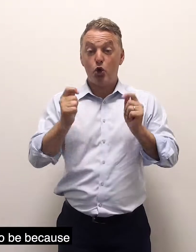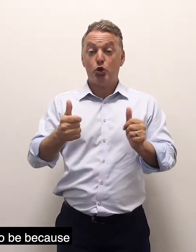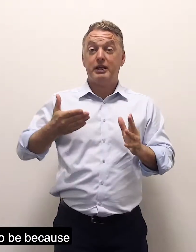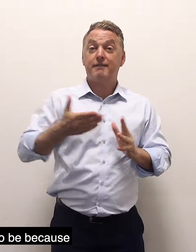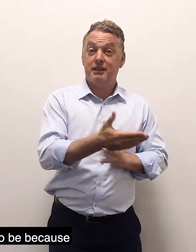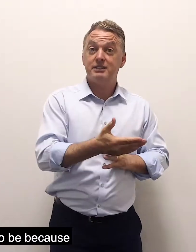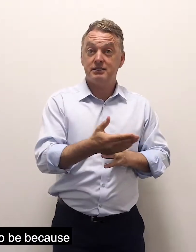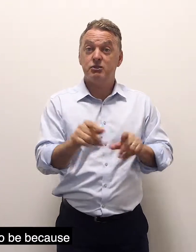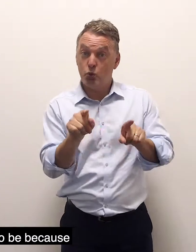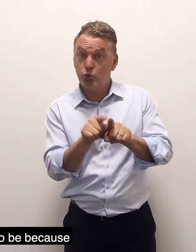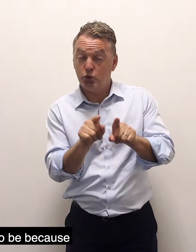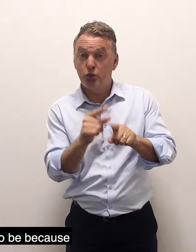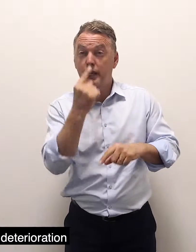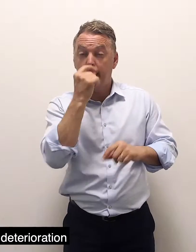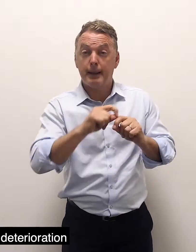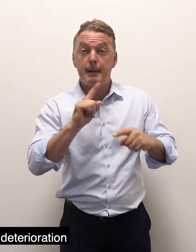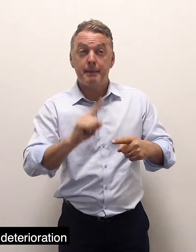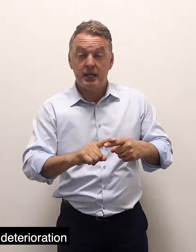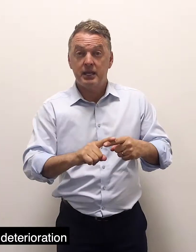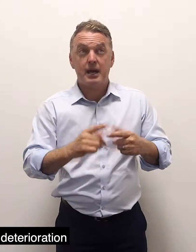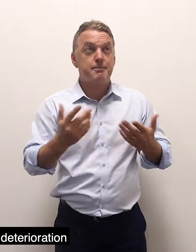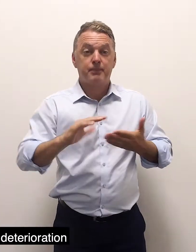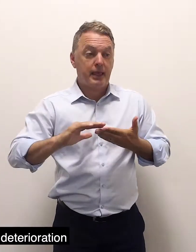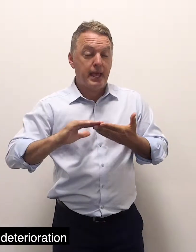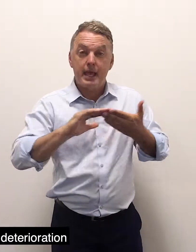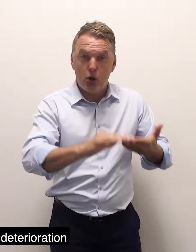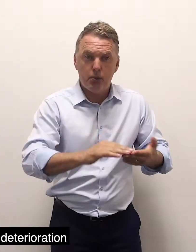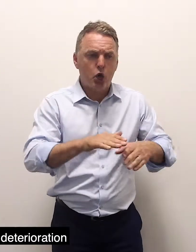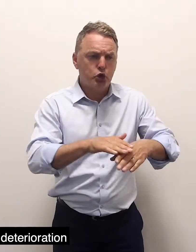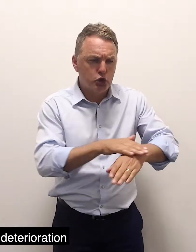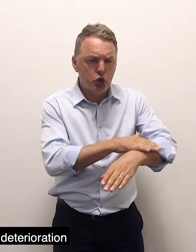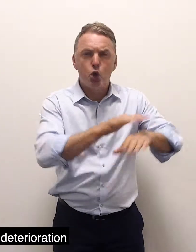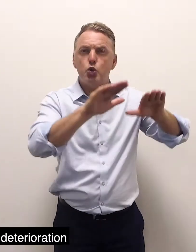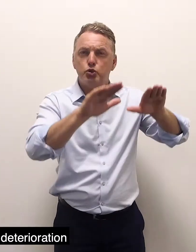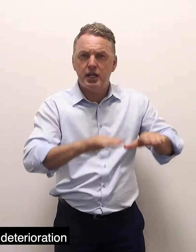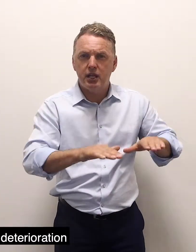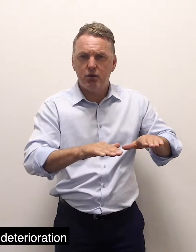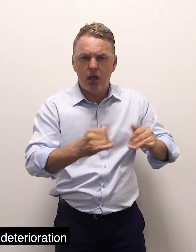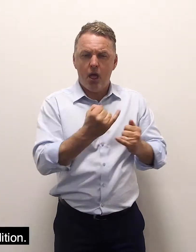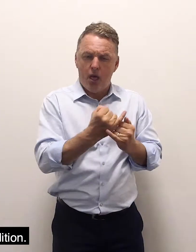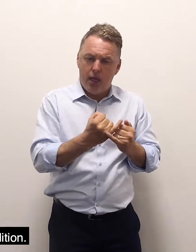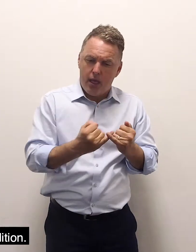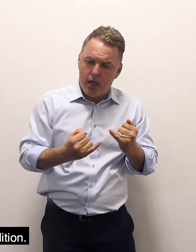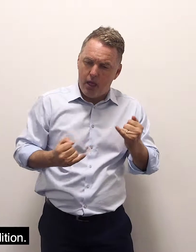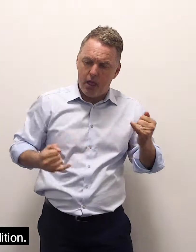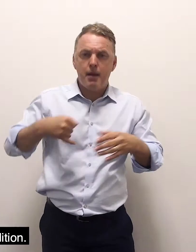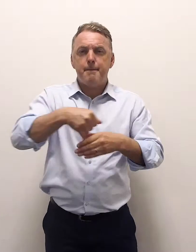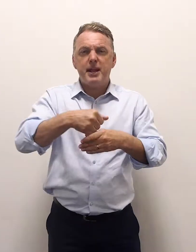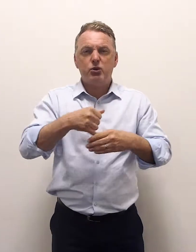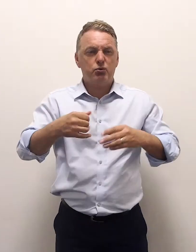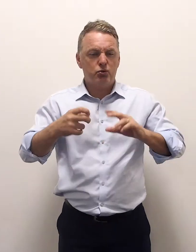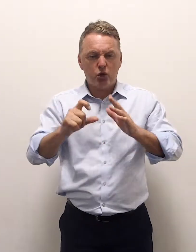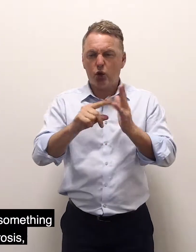Early intervention can also be because it helps slow down the deterioration of a medical